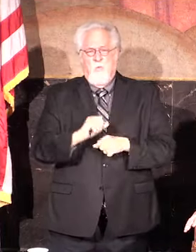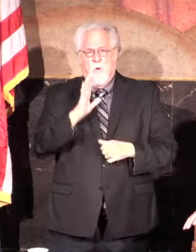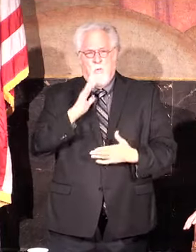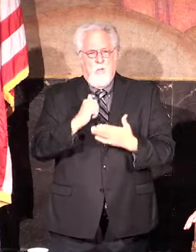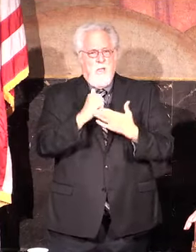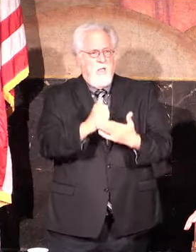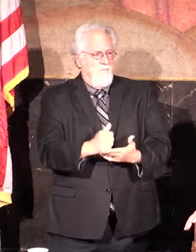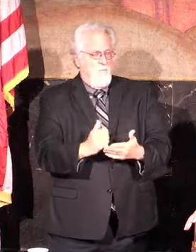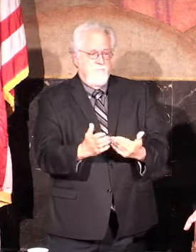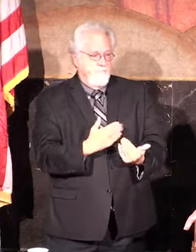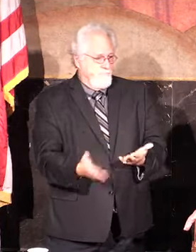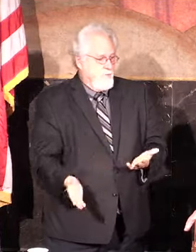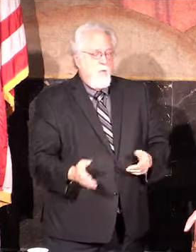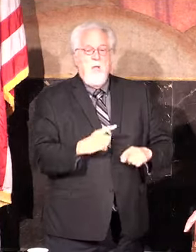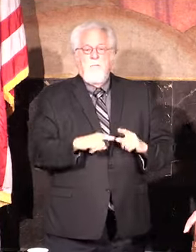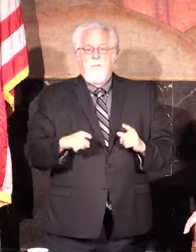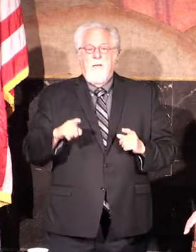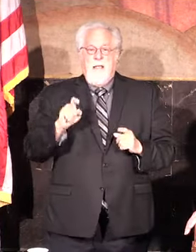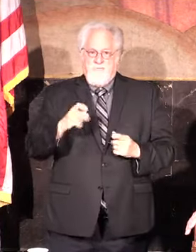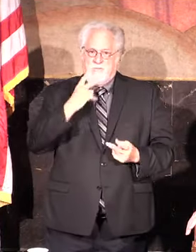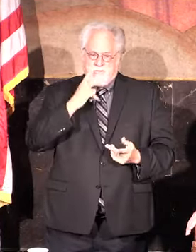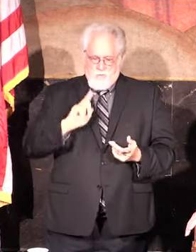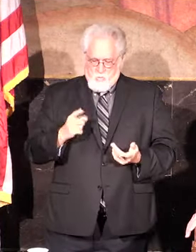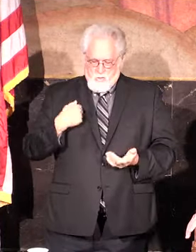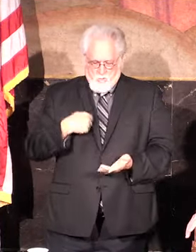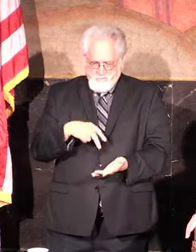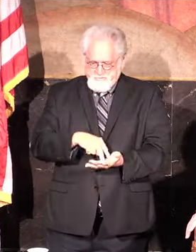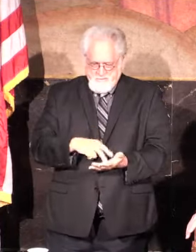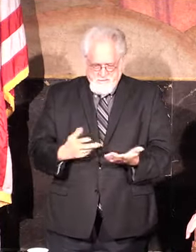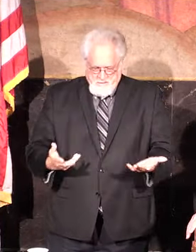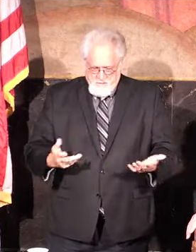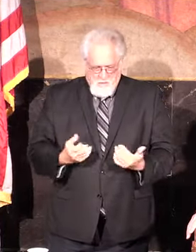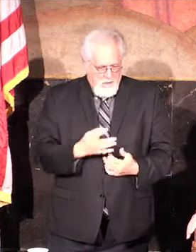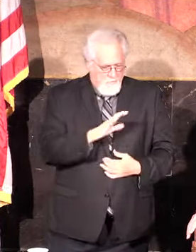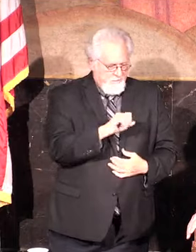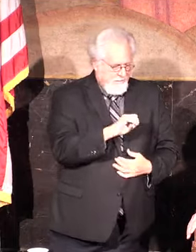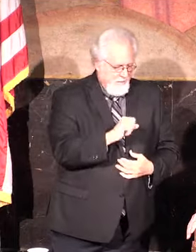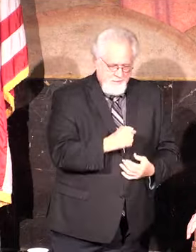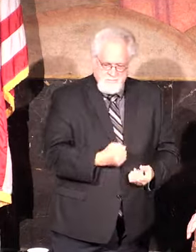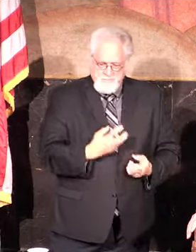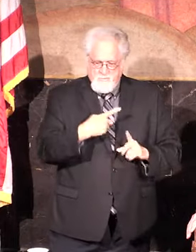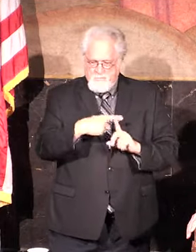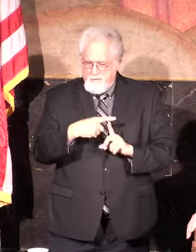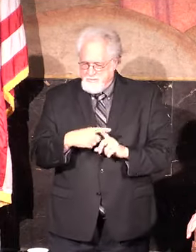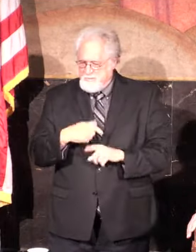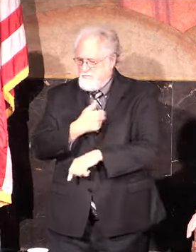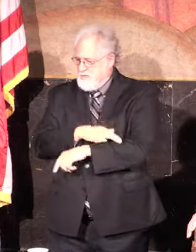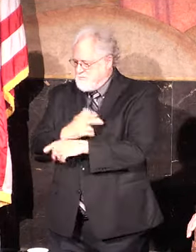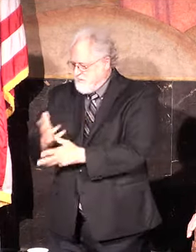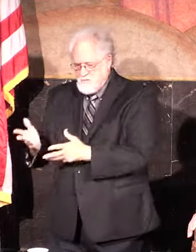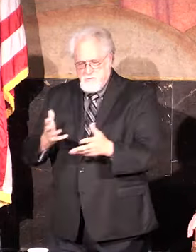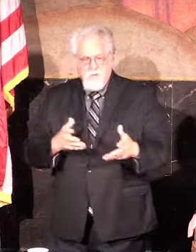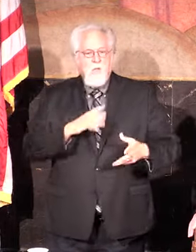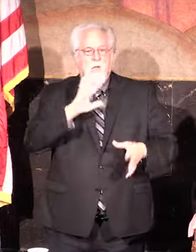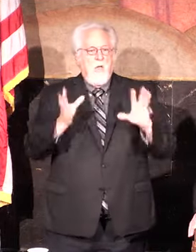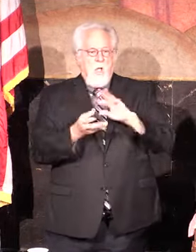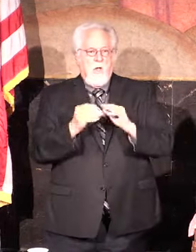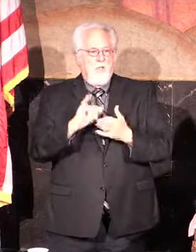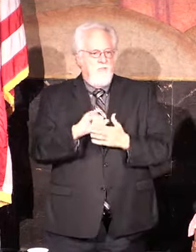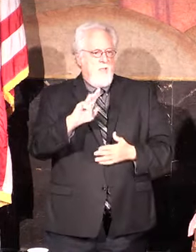helpful regardless, but we're going to have to see where we are in terms of our cases, our positivity, hospitalizations. All of those things